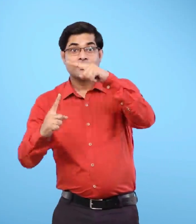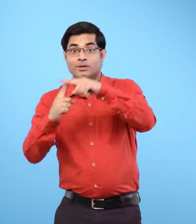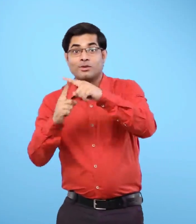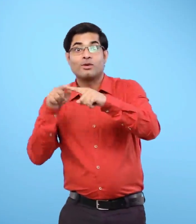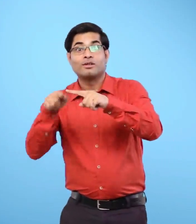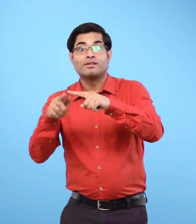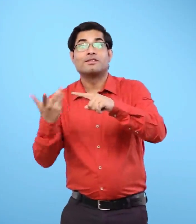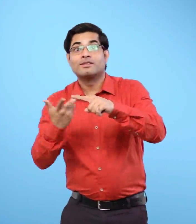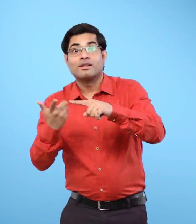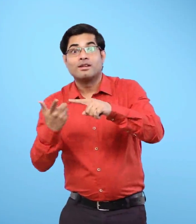to see Wednesday